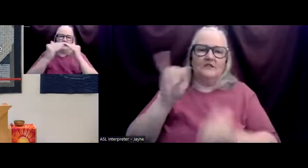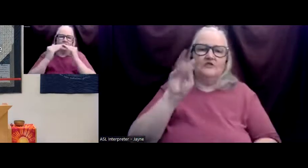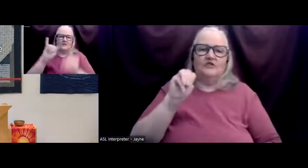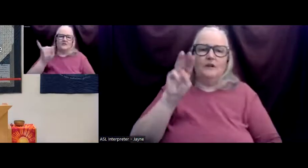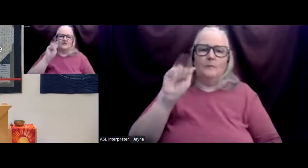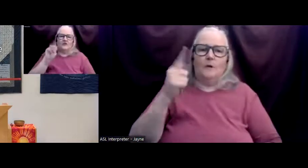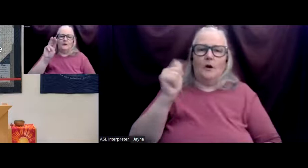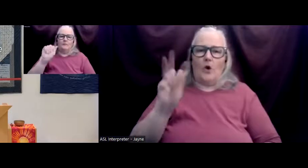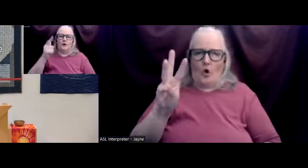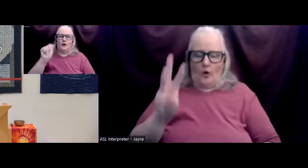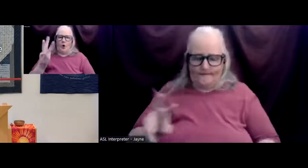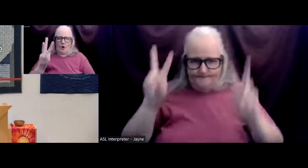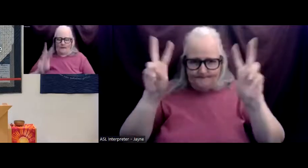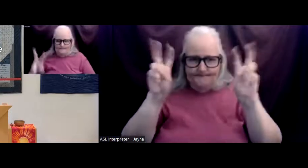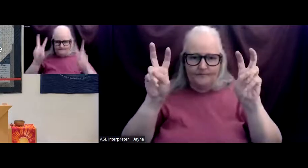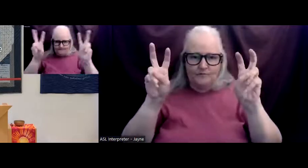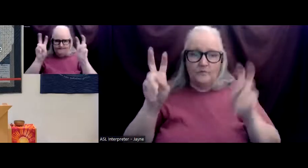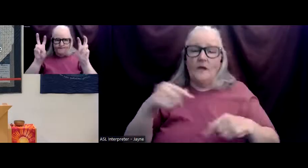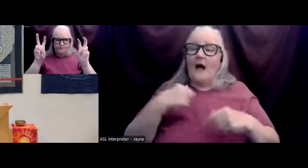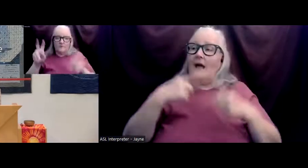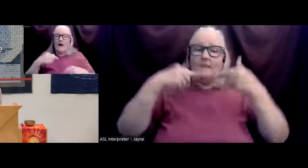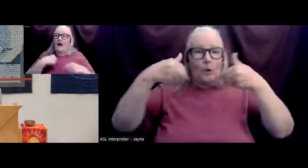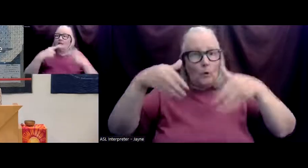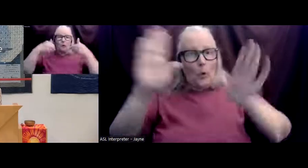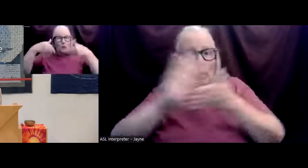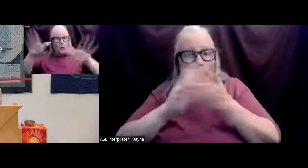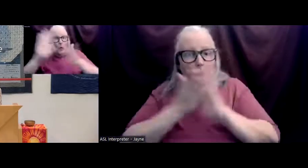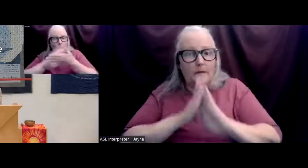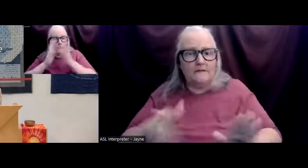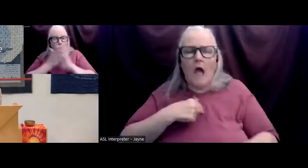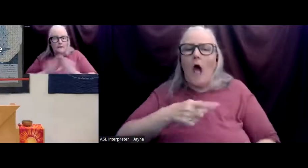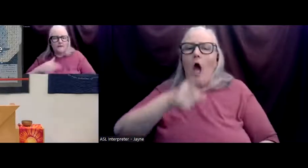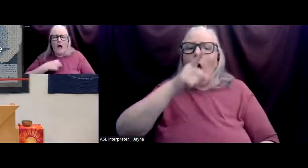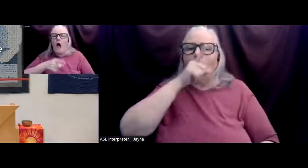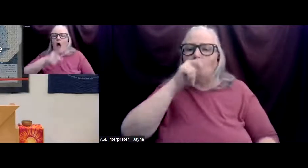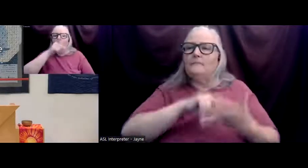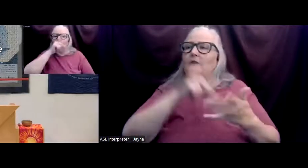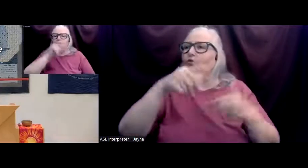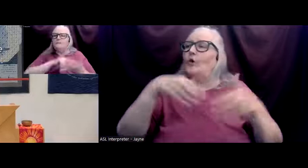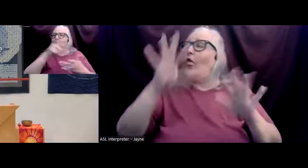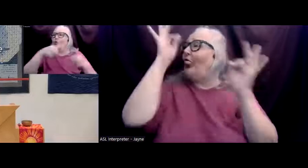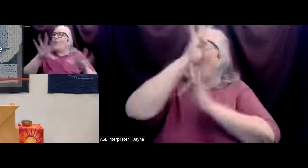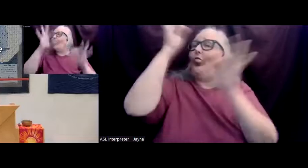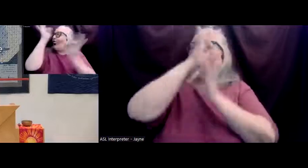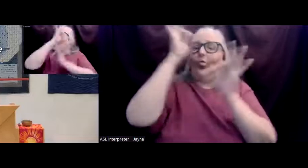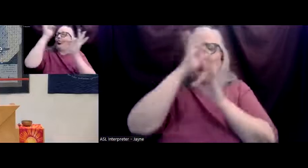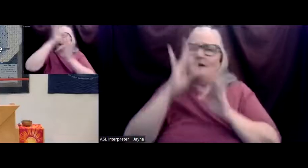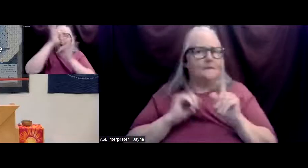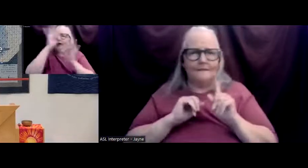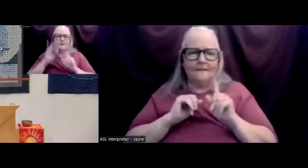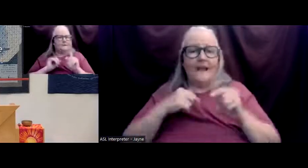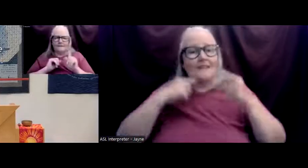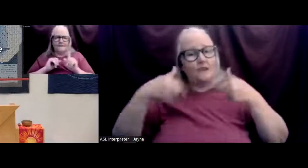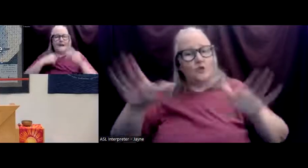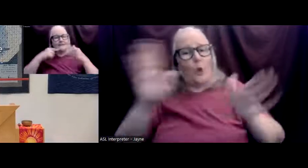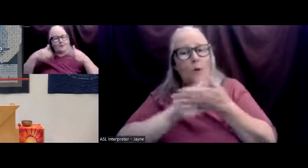When I say go in peace, I don't mean go in mindless oblivion. When I say go